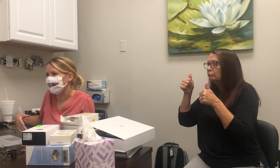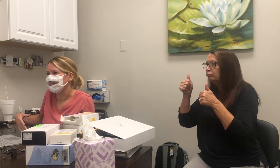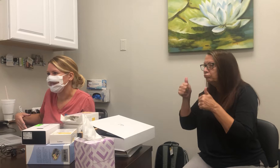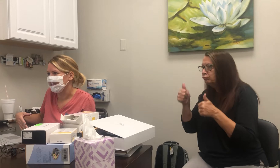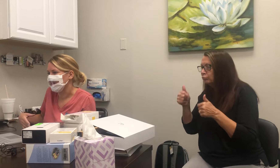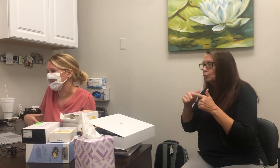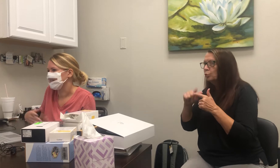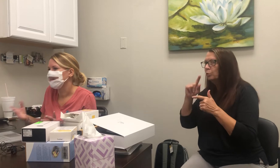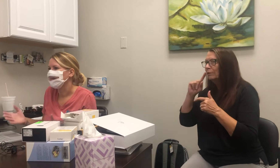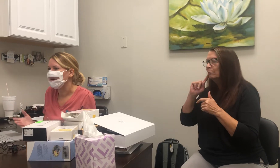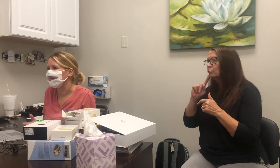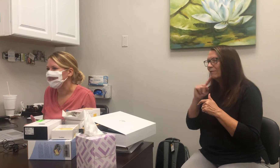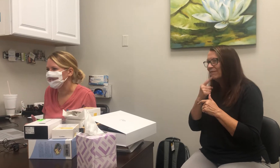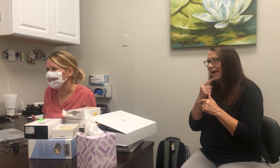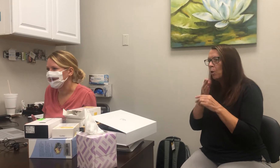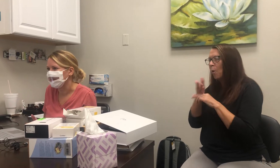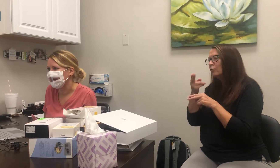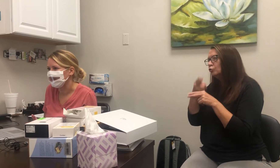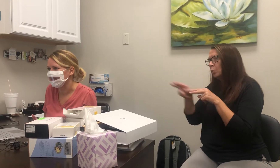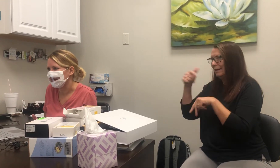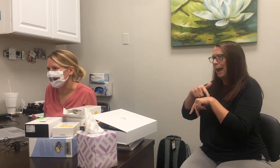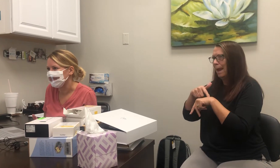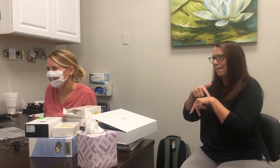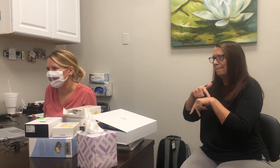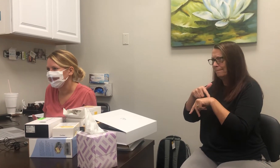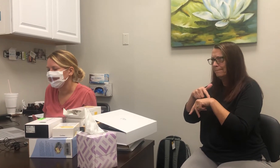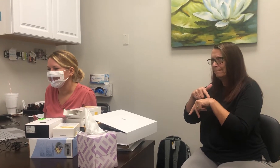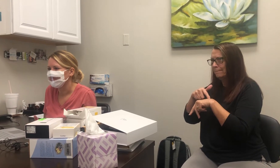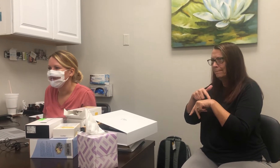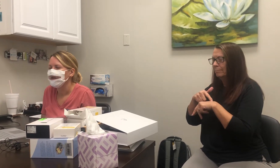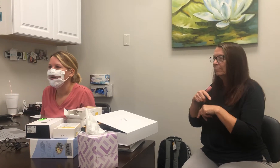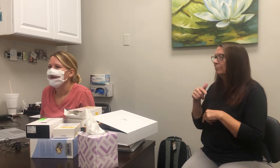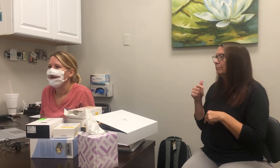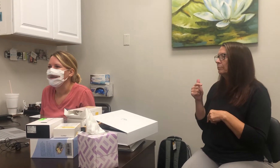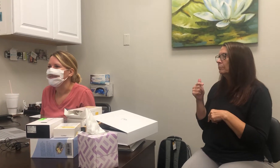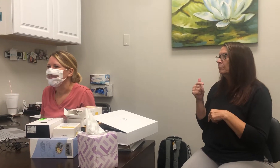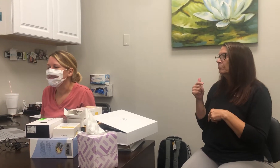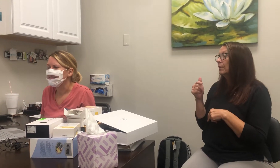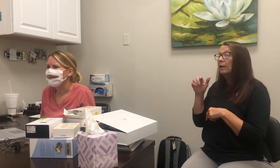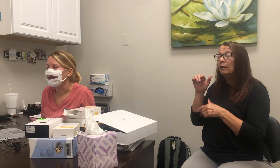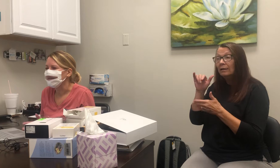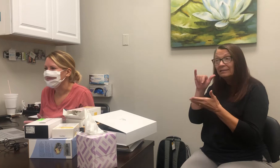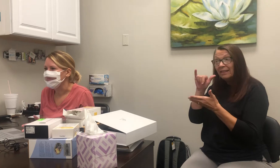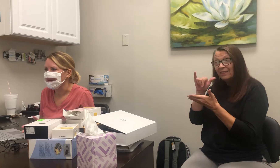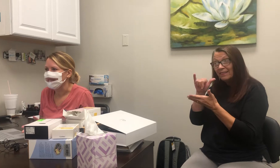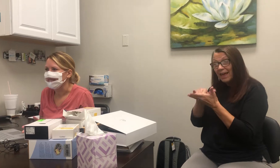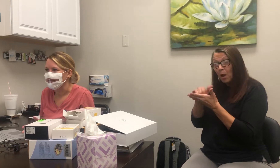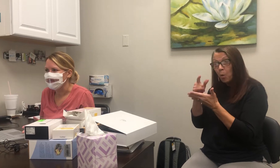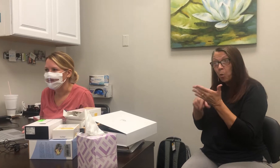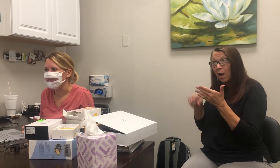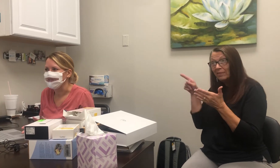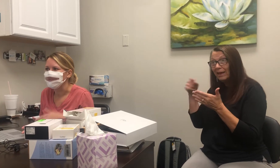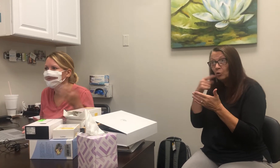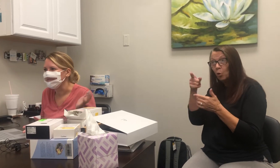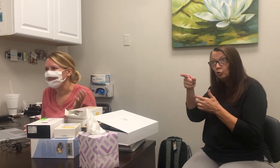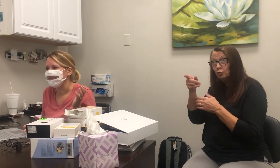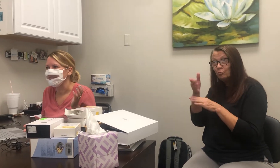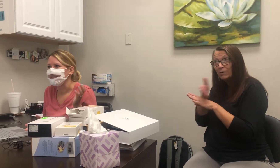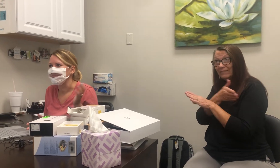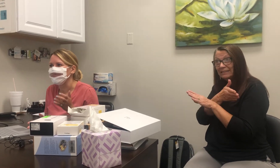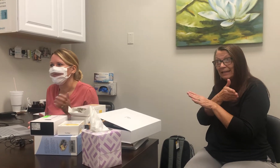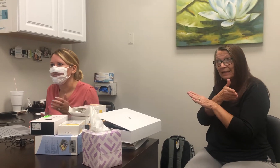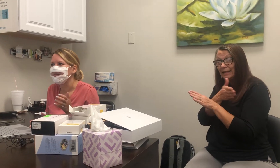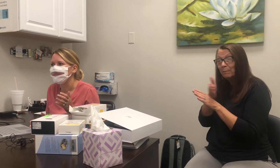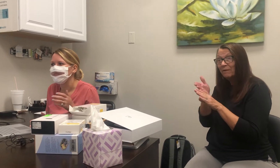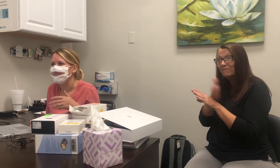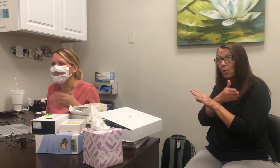to profound hearing loss over a shorter amount of time. Is this kind of what they told you